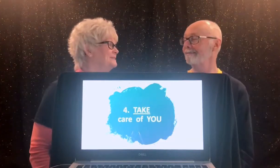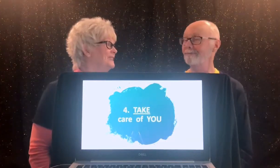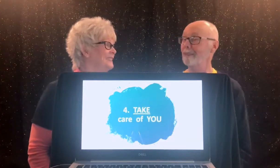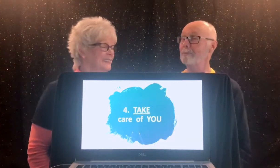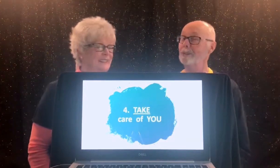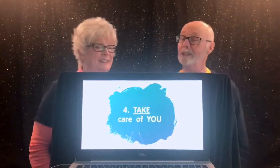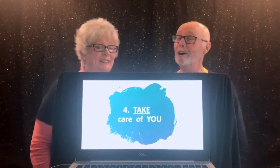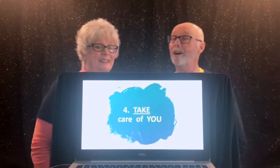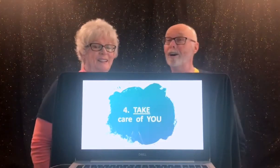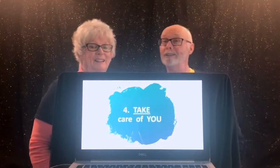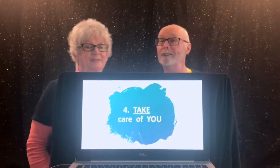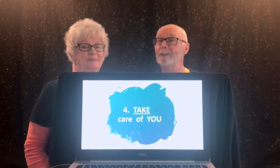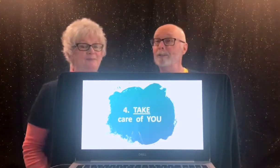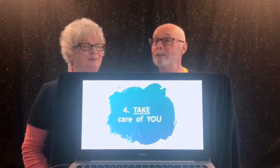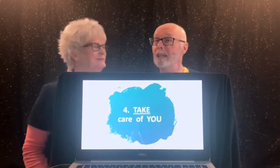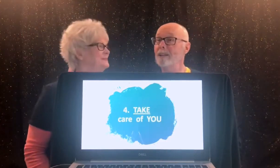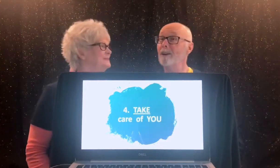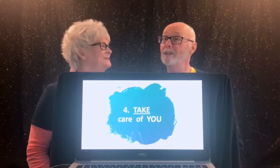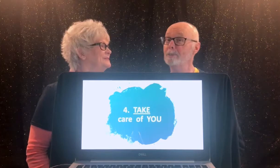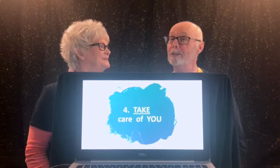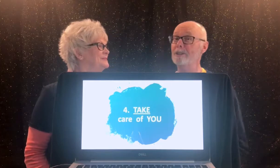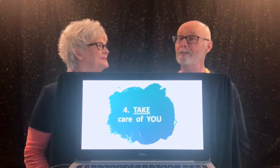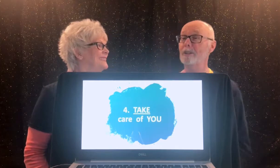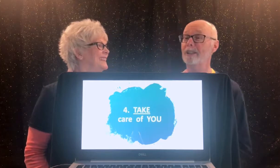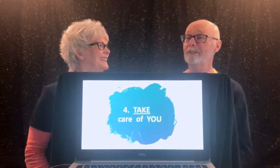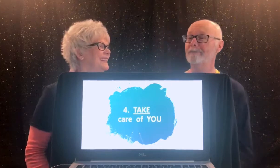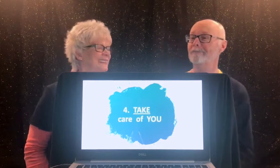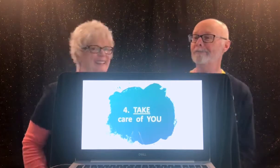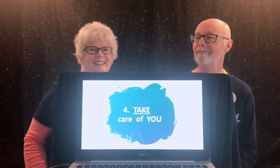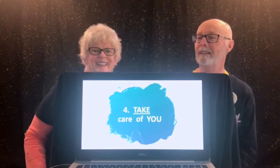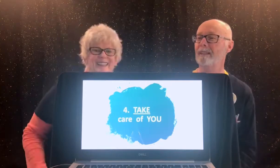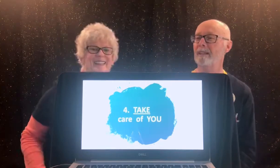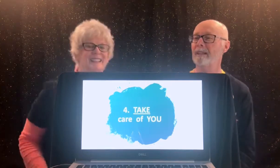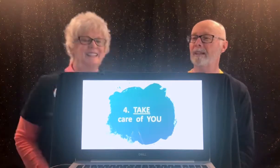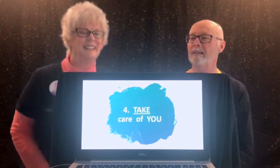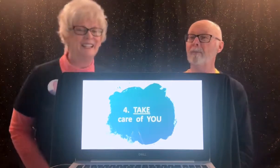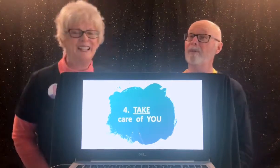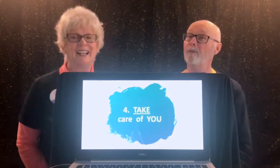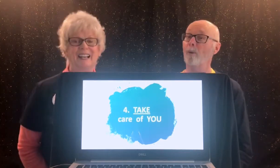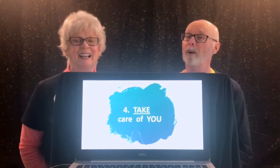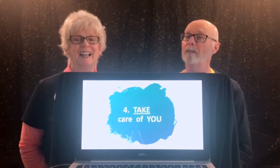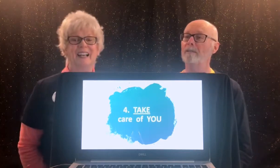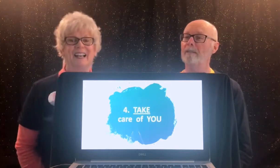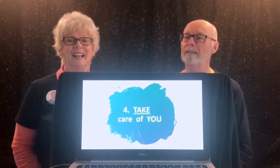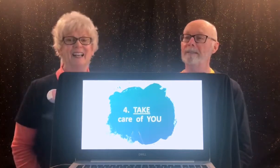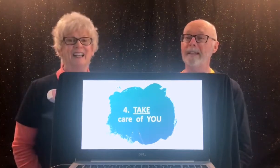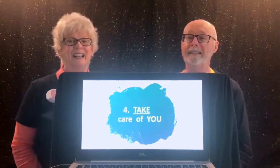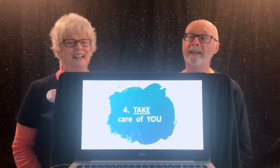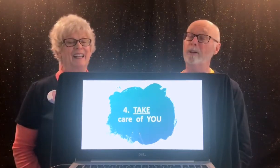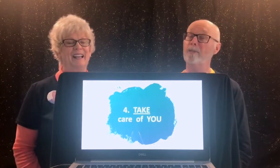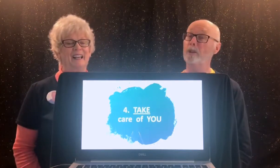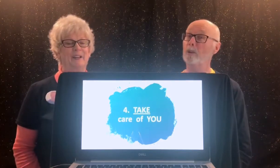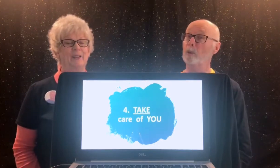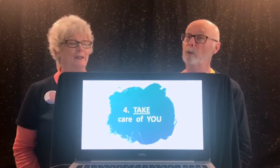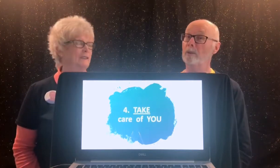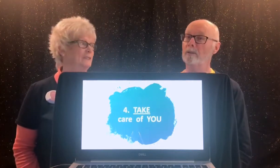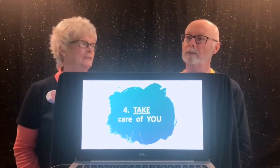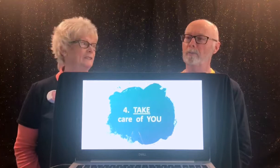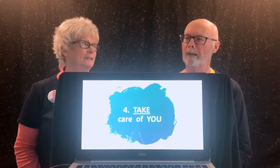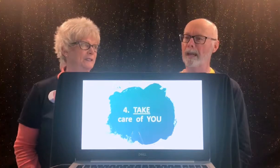The music in our hearts will set our spirits free. Number 4, take care of you, but